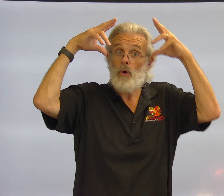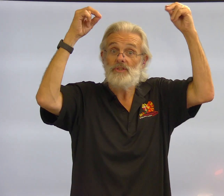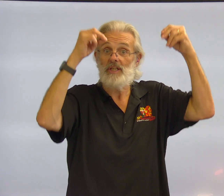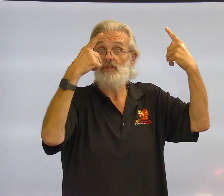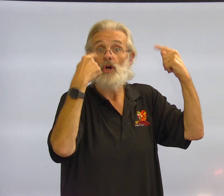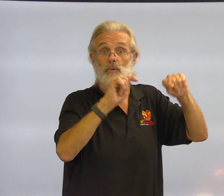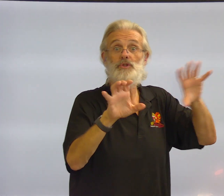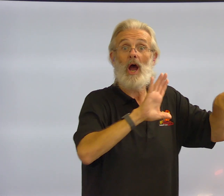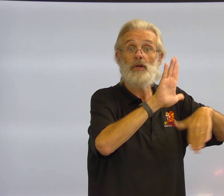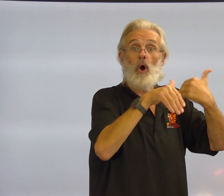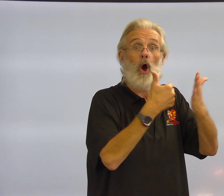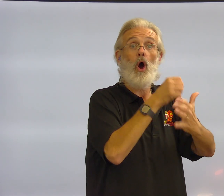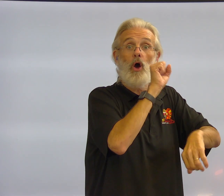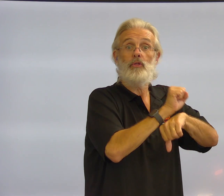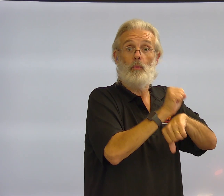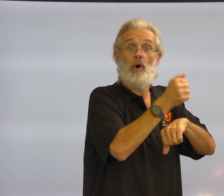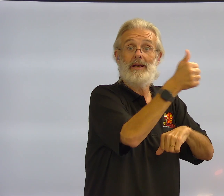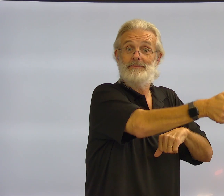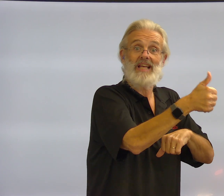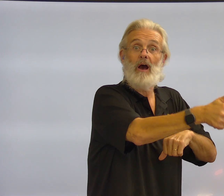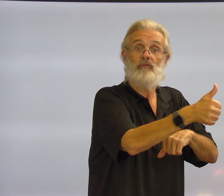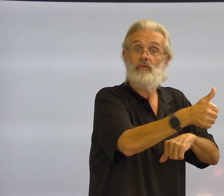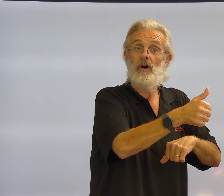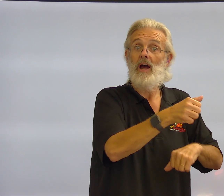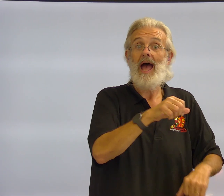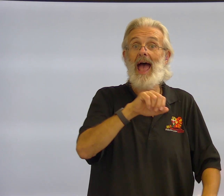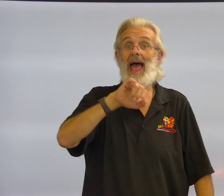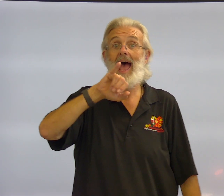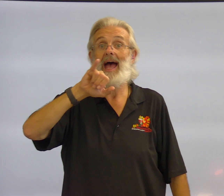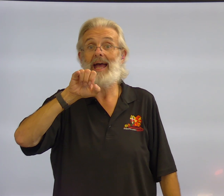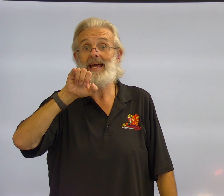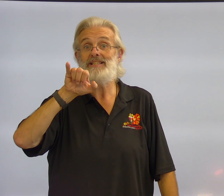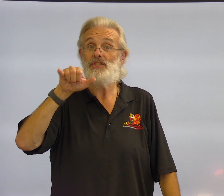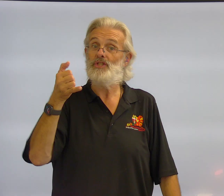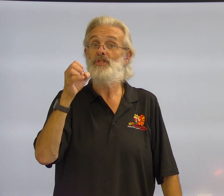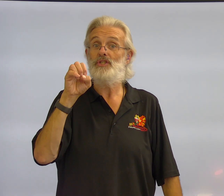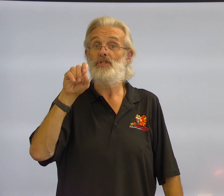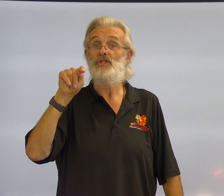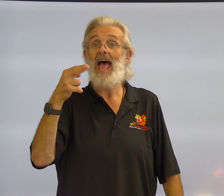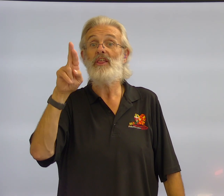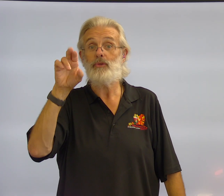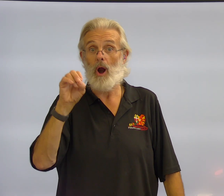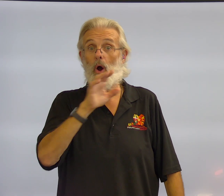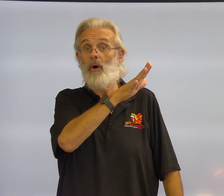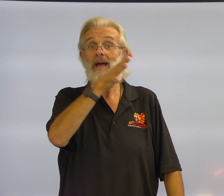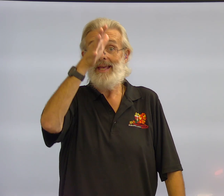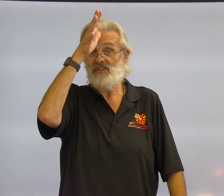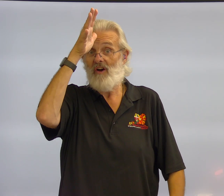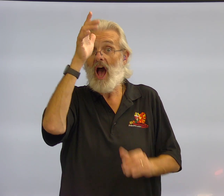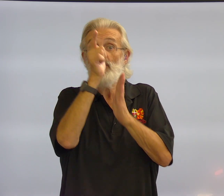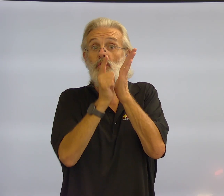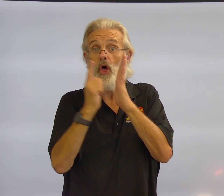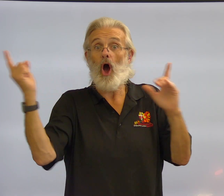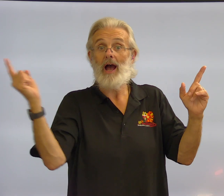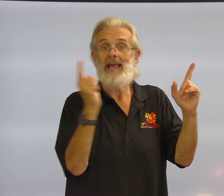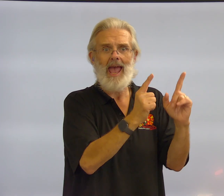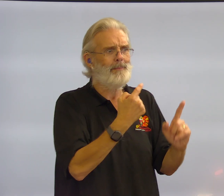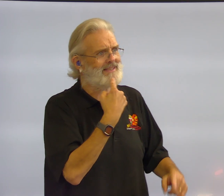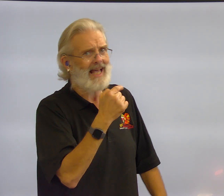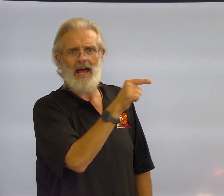Moses was trying to do all the work himself. And Jethro, his father-in-law, came and said,